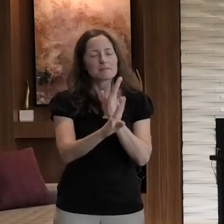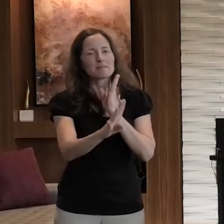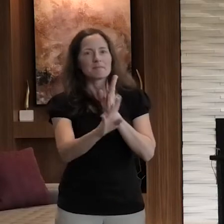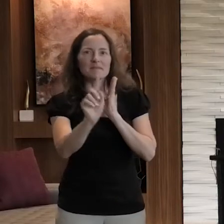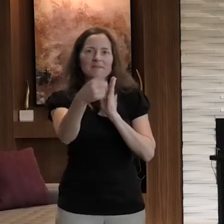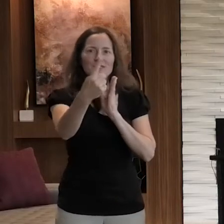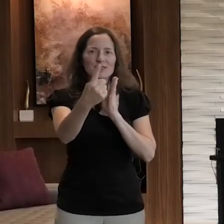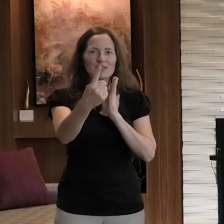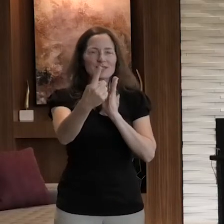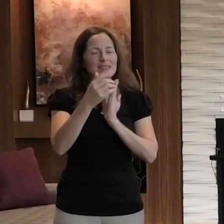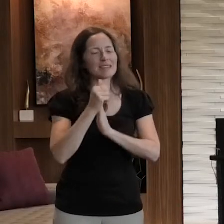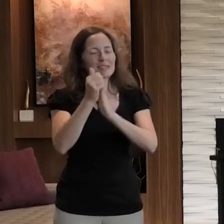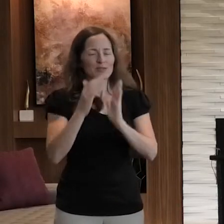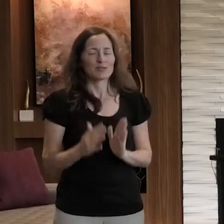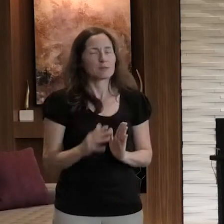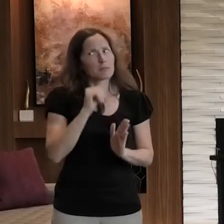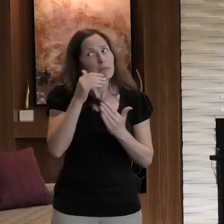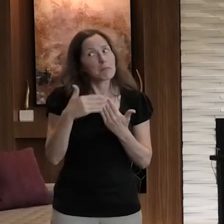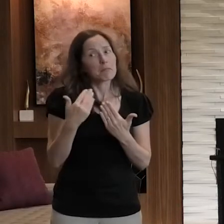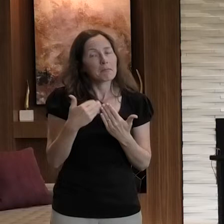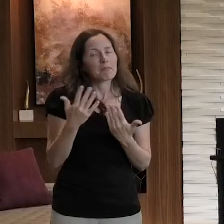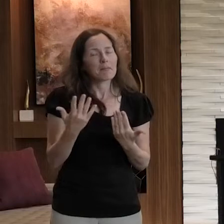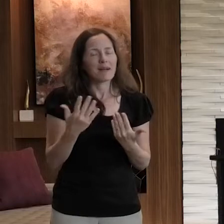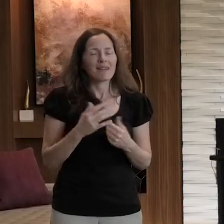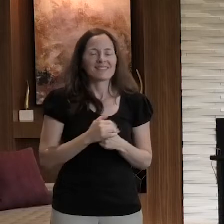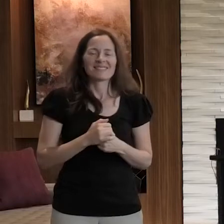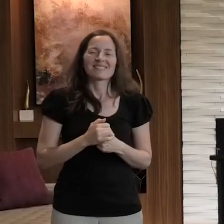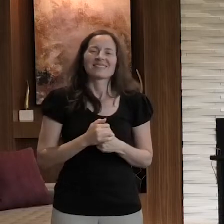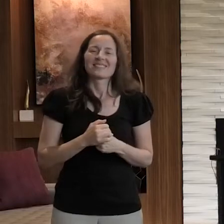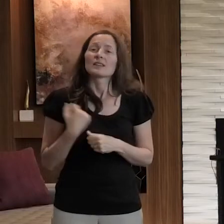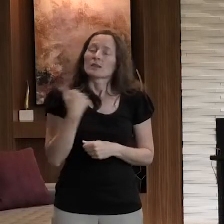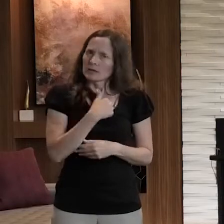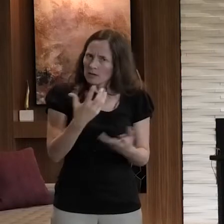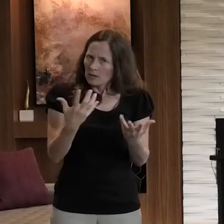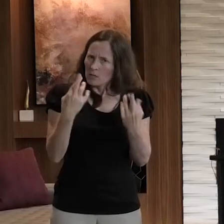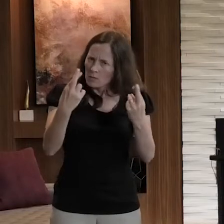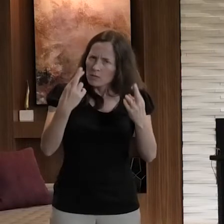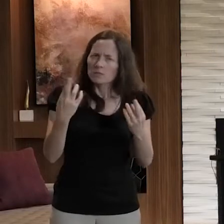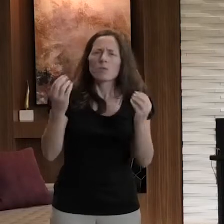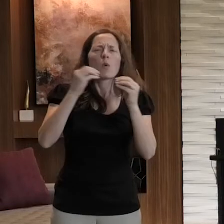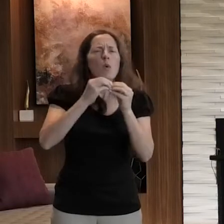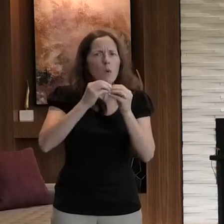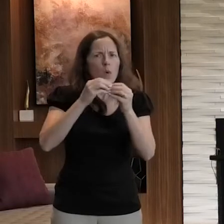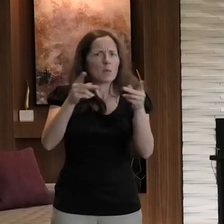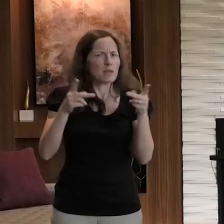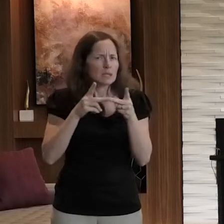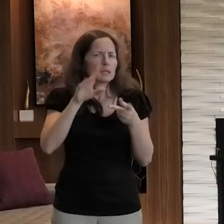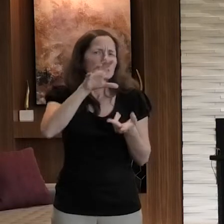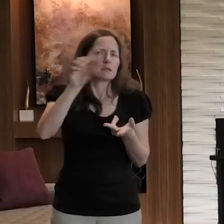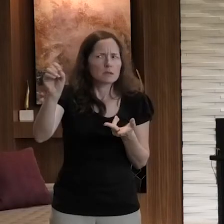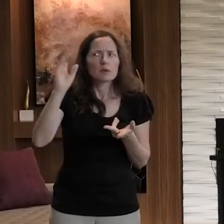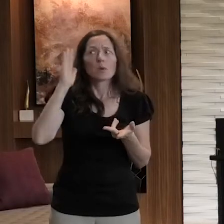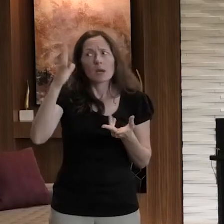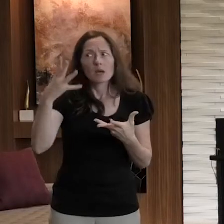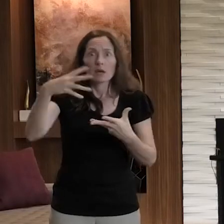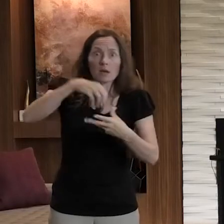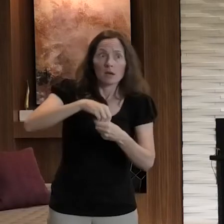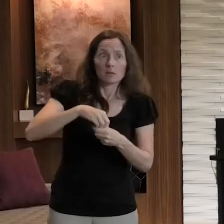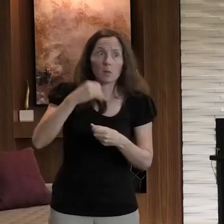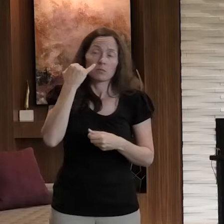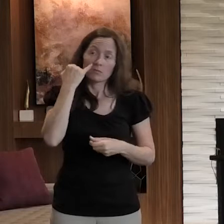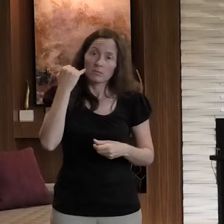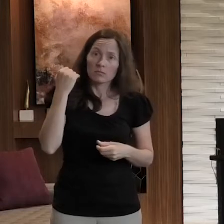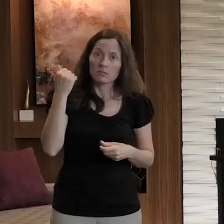But we want other employers to participate. We've reached out to others, we're talking. But if you are an employee and you work